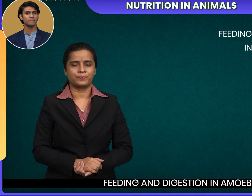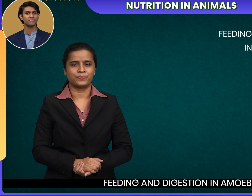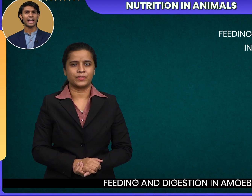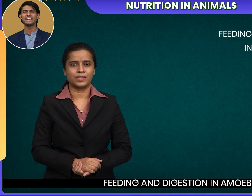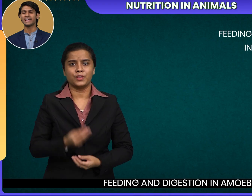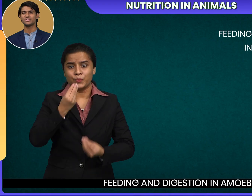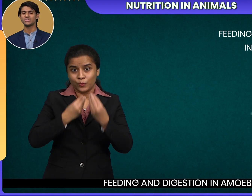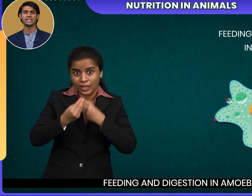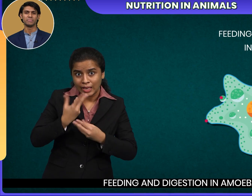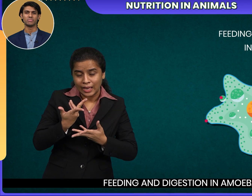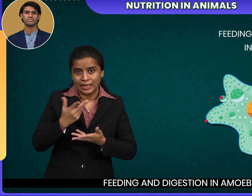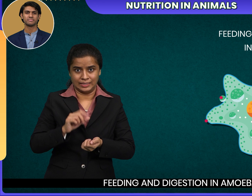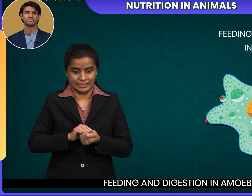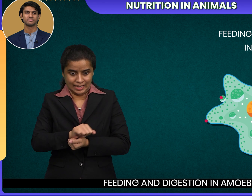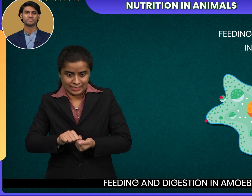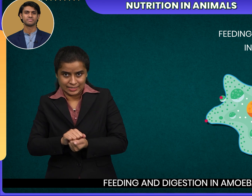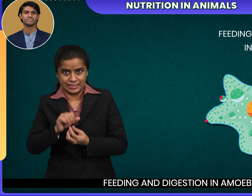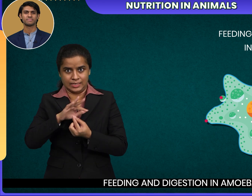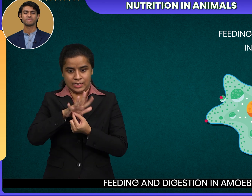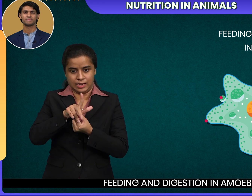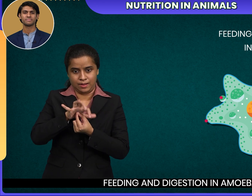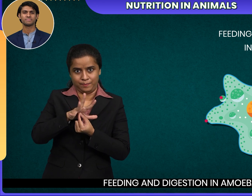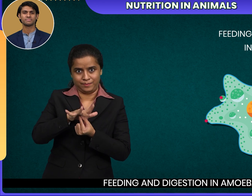Feeding and digestion in amoeba.